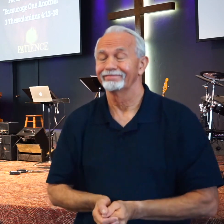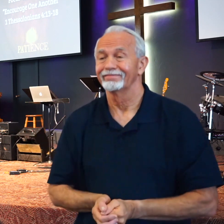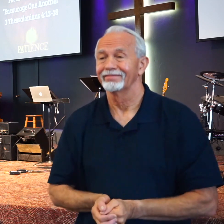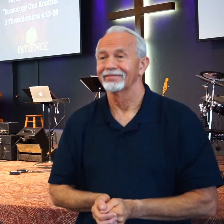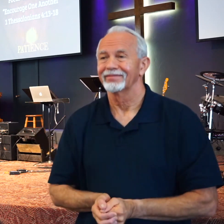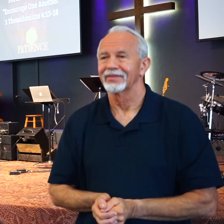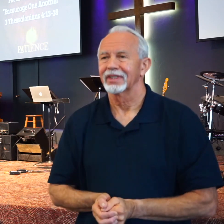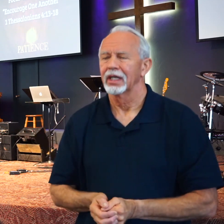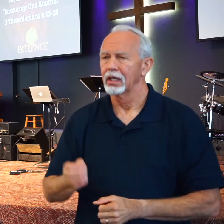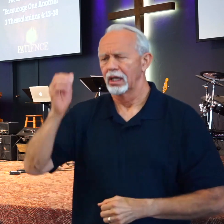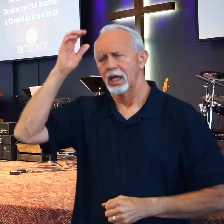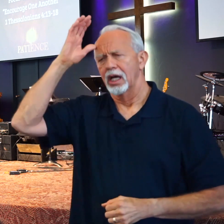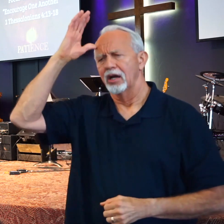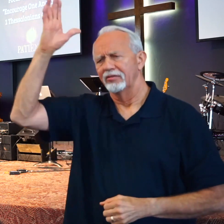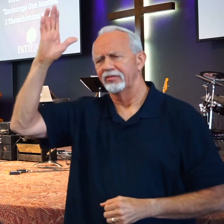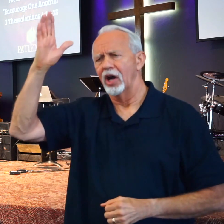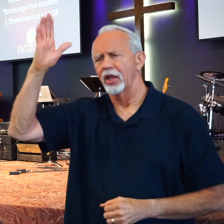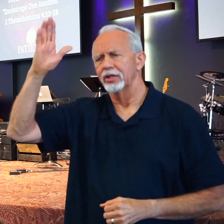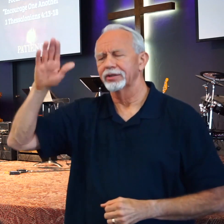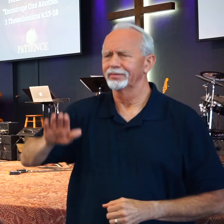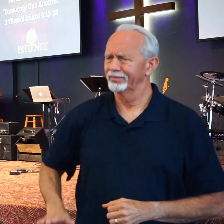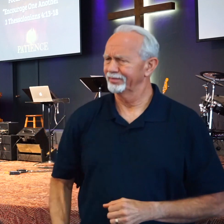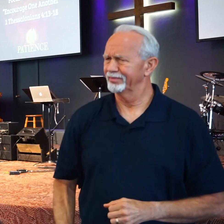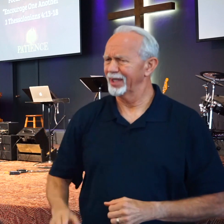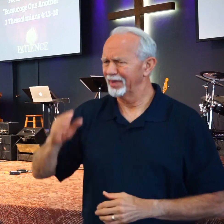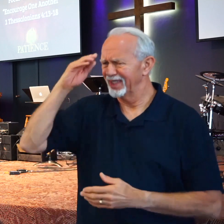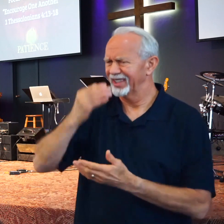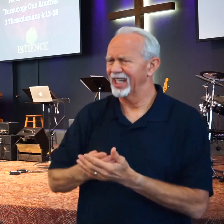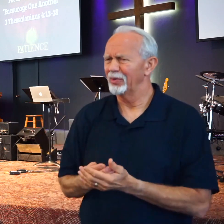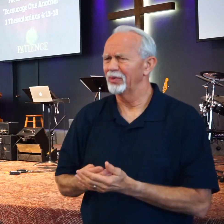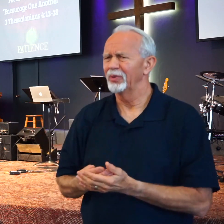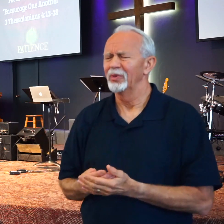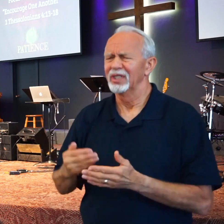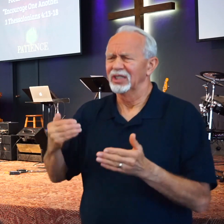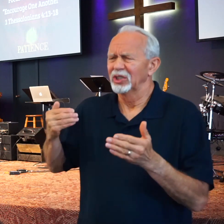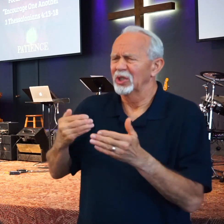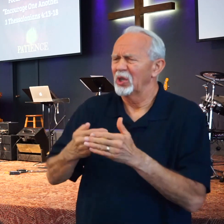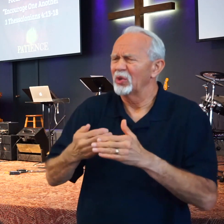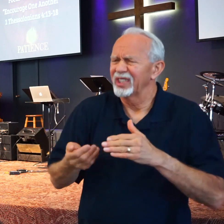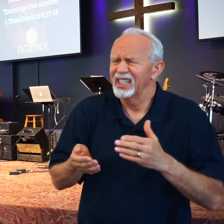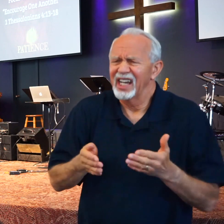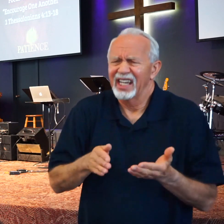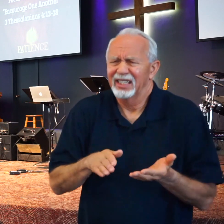A father's infant son was on the verge of death.